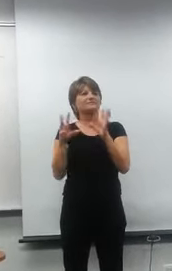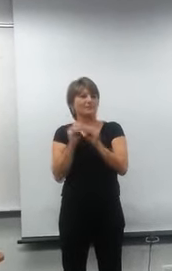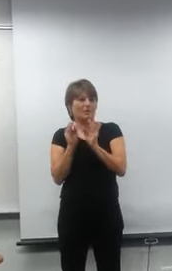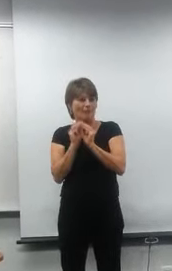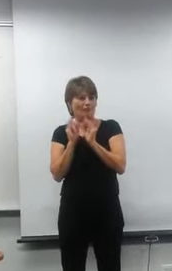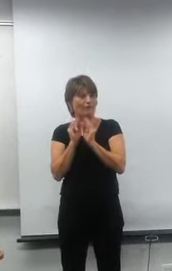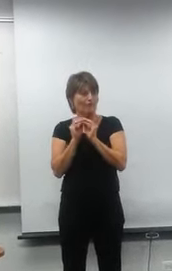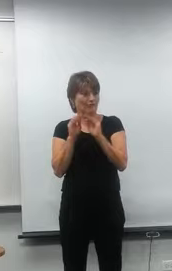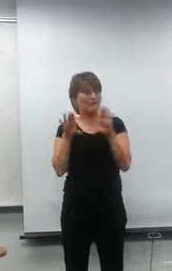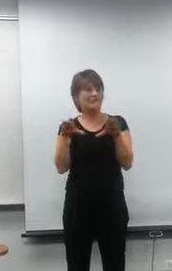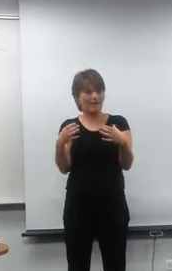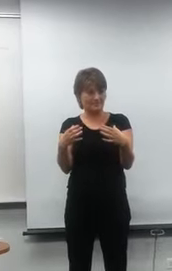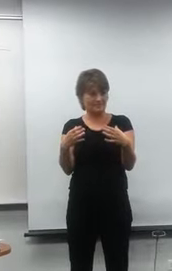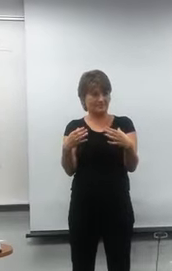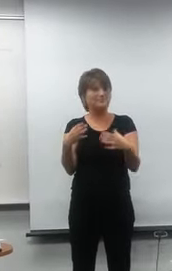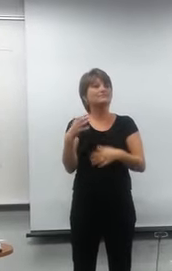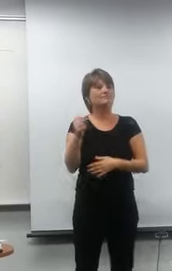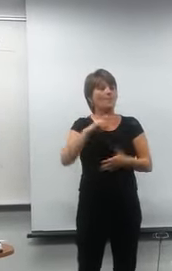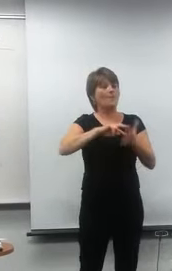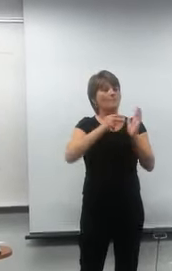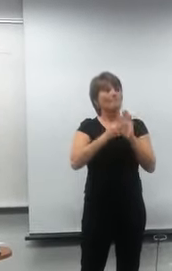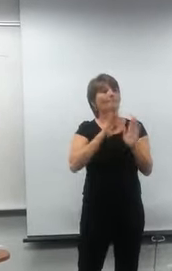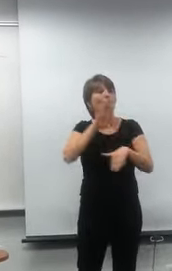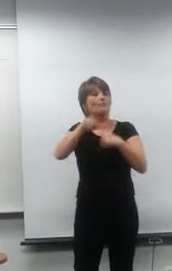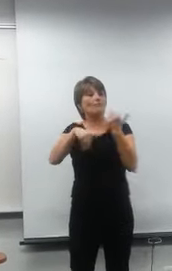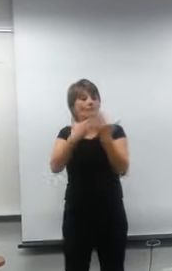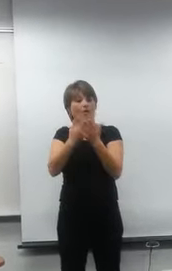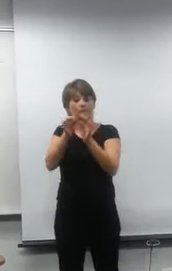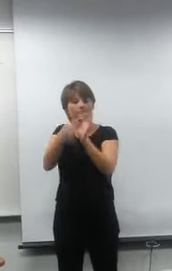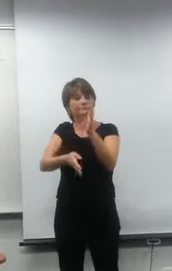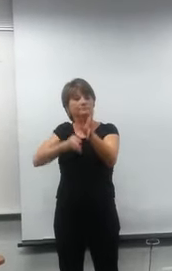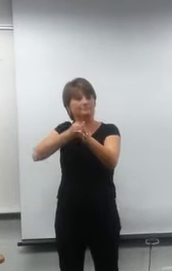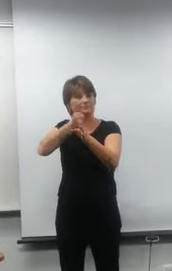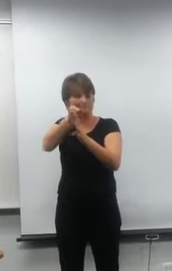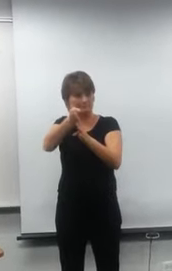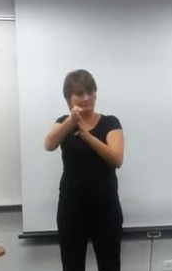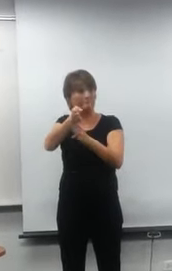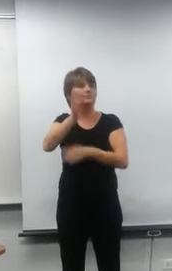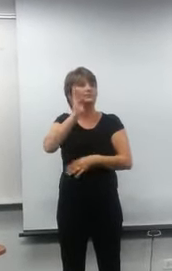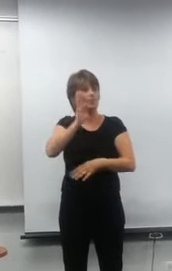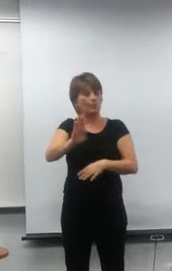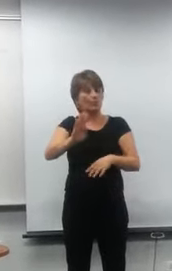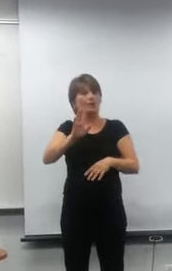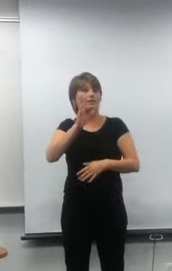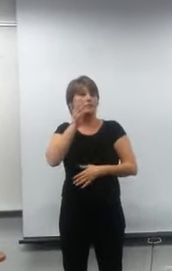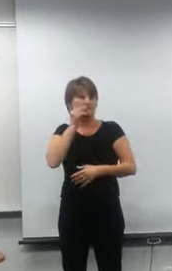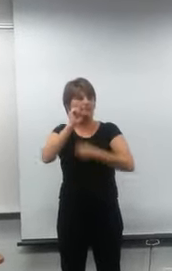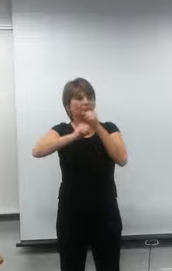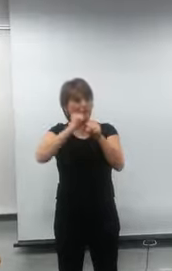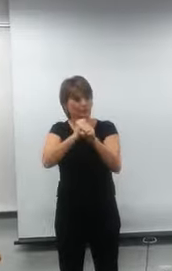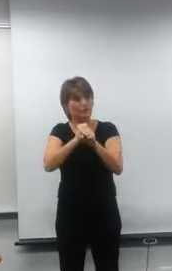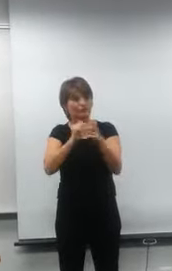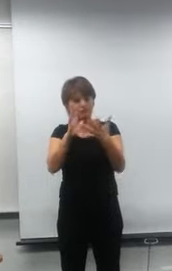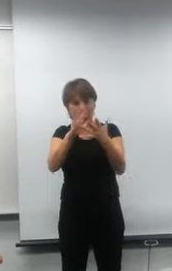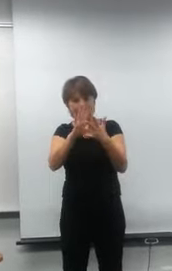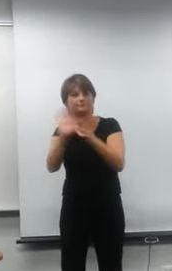their curriculum, how it fits into their program. So now, all interpreting majors will